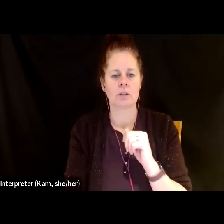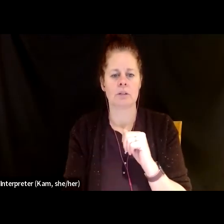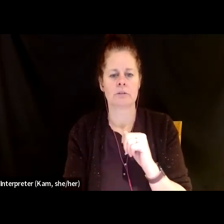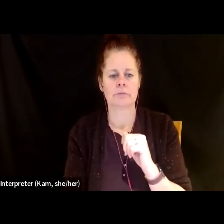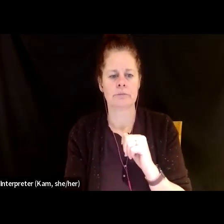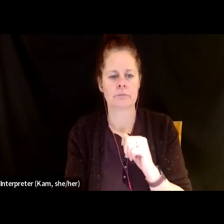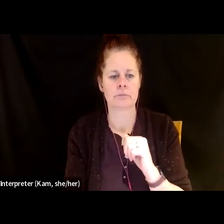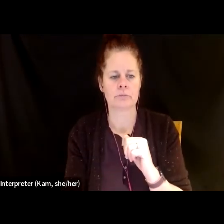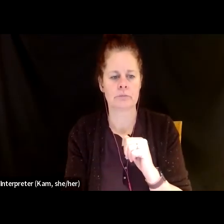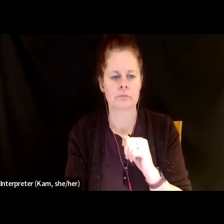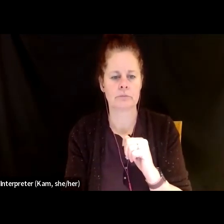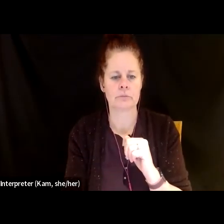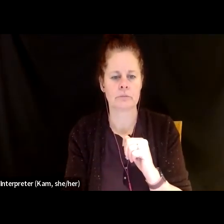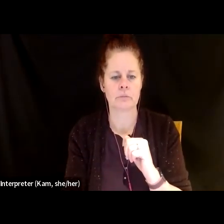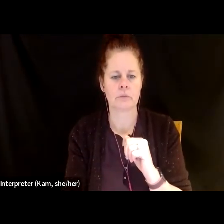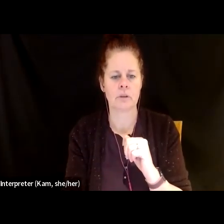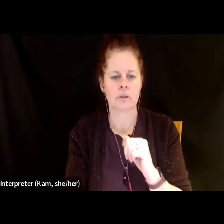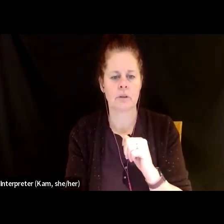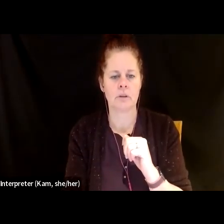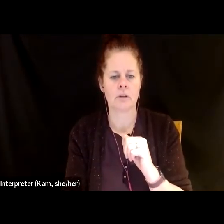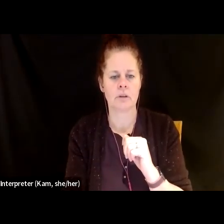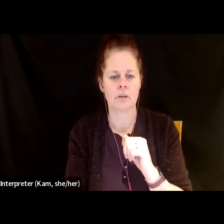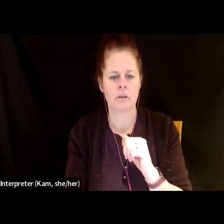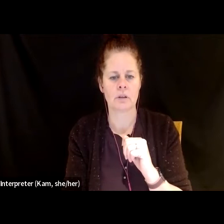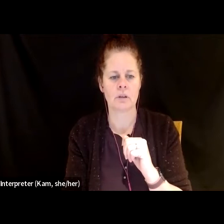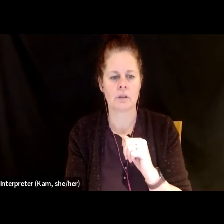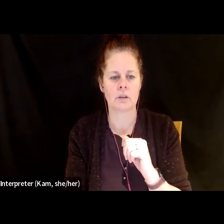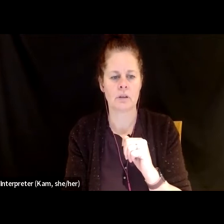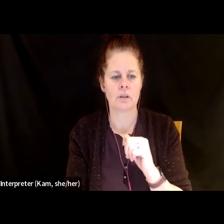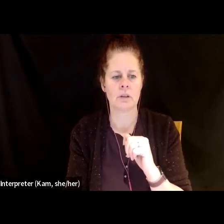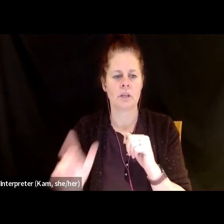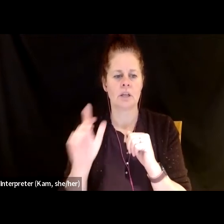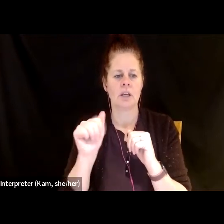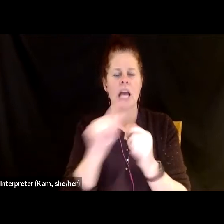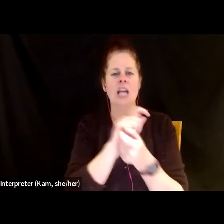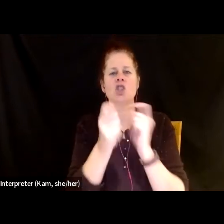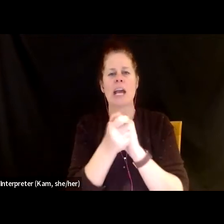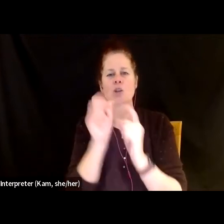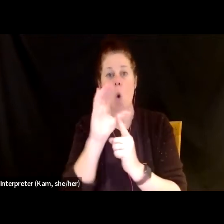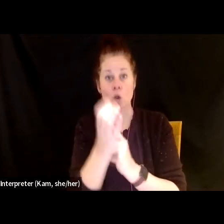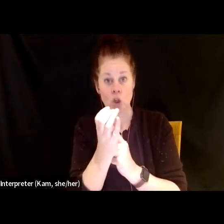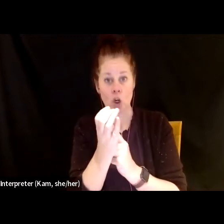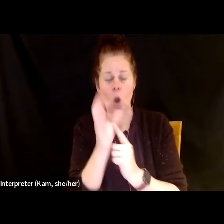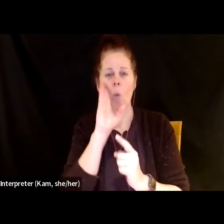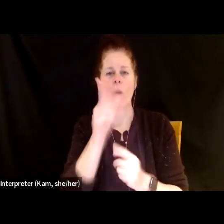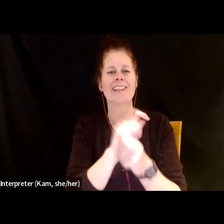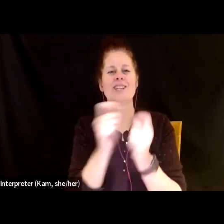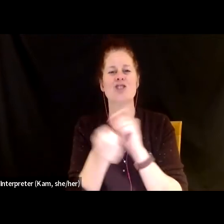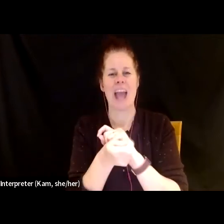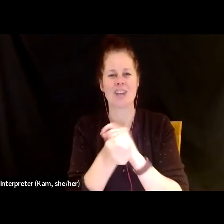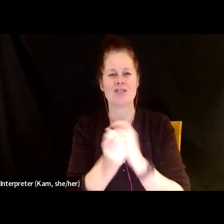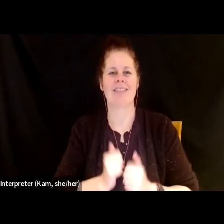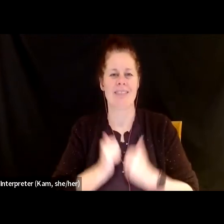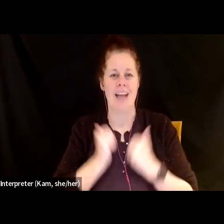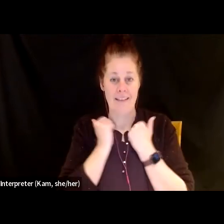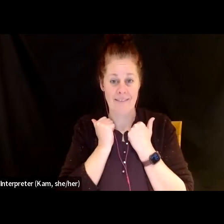Change culture and you change lives. You also change the course of history. Many well-meaning social activists overlook this